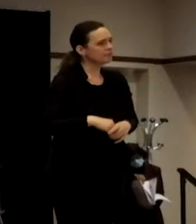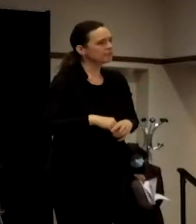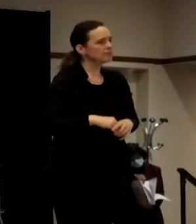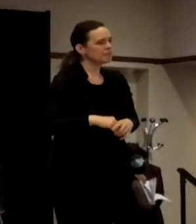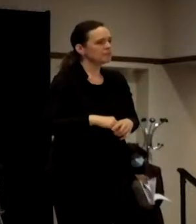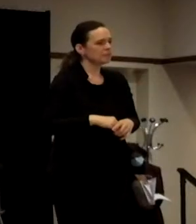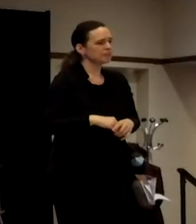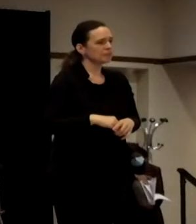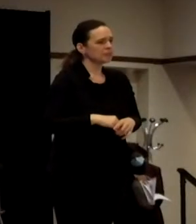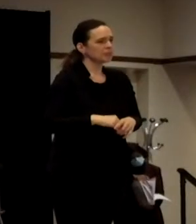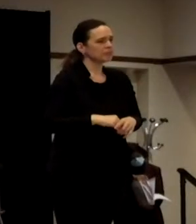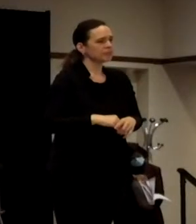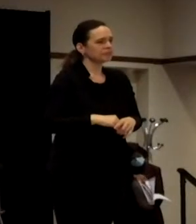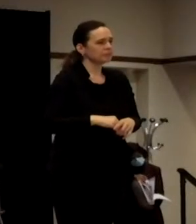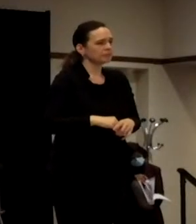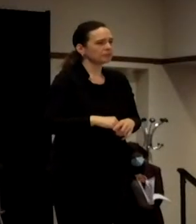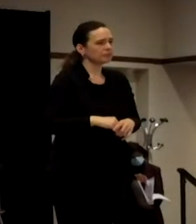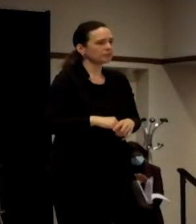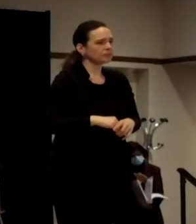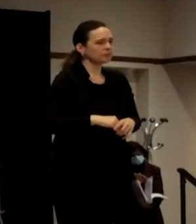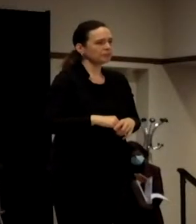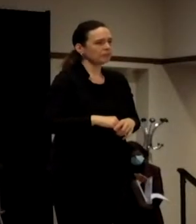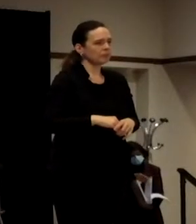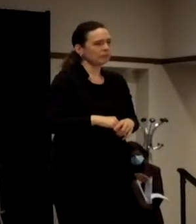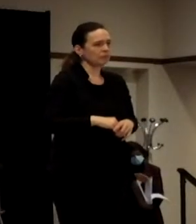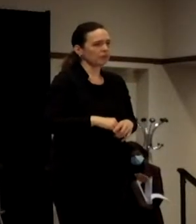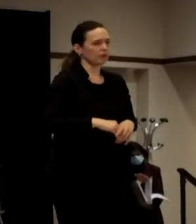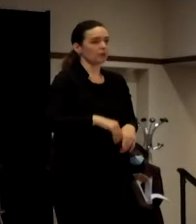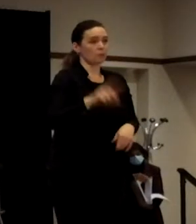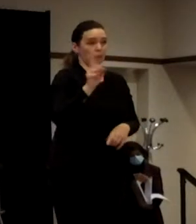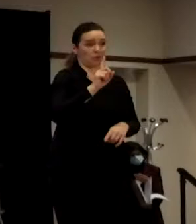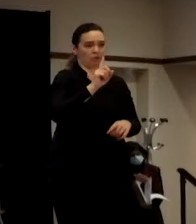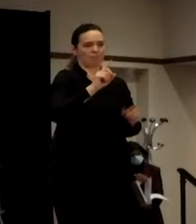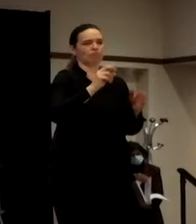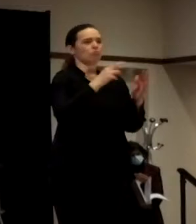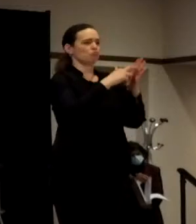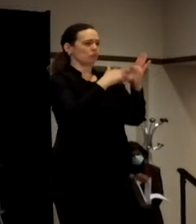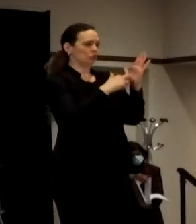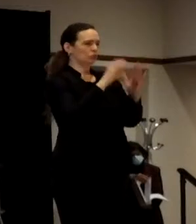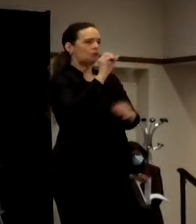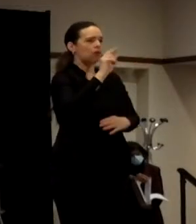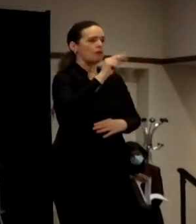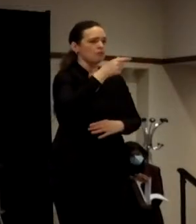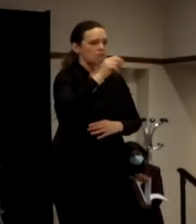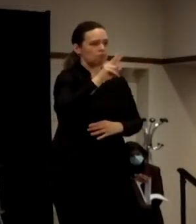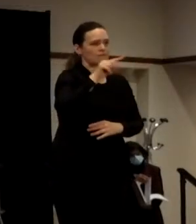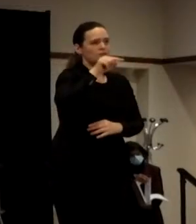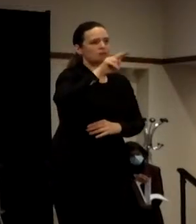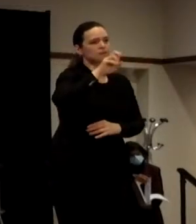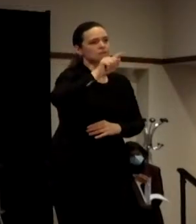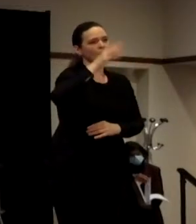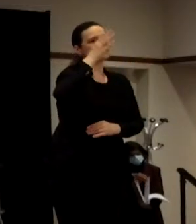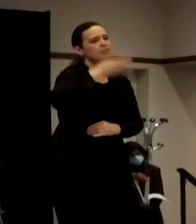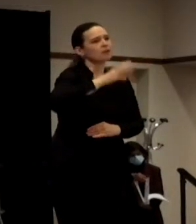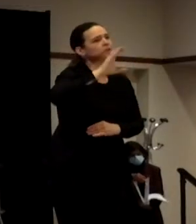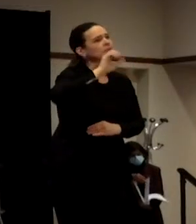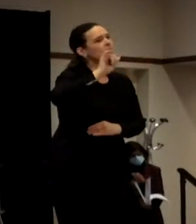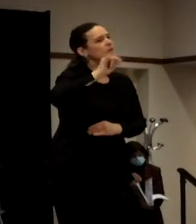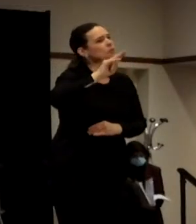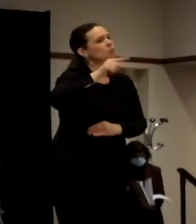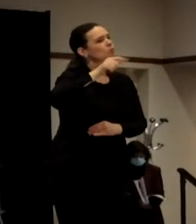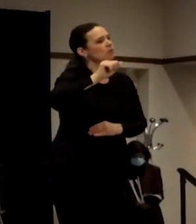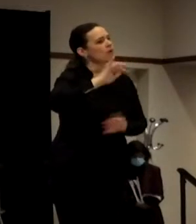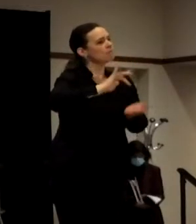ongov.net/Cayuga Medical. Register 9 to 1 Monday through Friday. Weekend testing. We're now pivoting